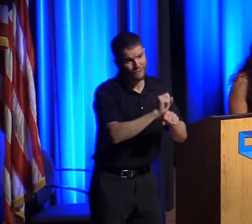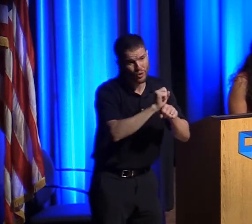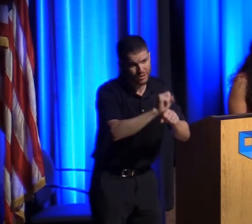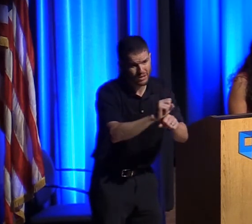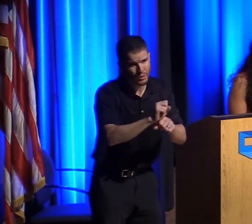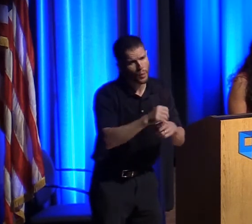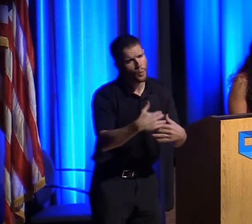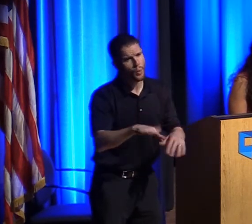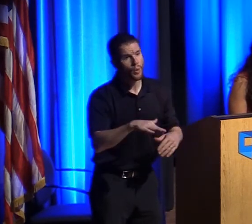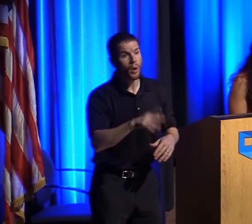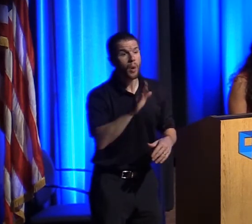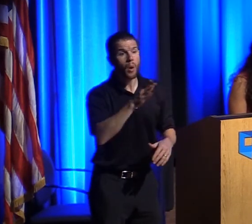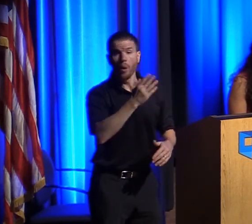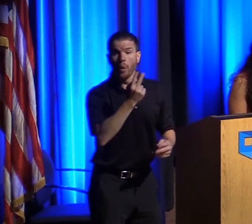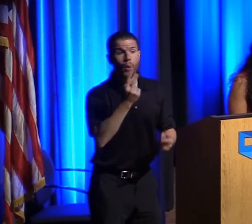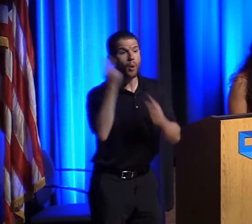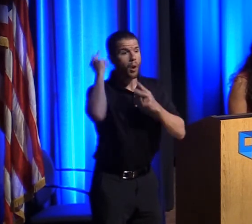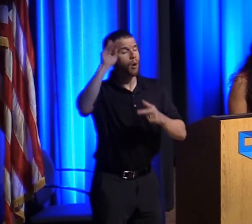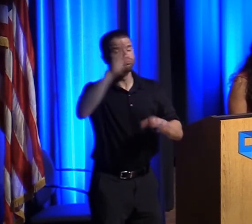because we shouldn't forget.